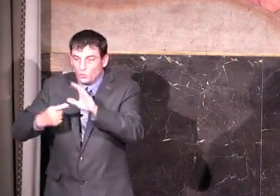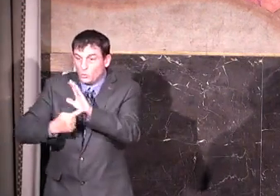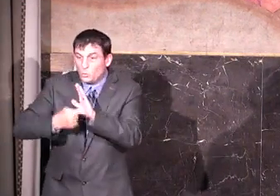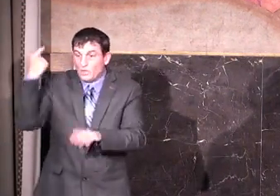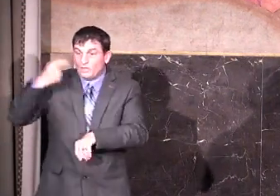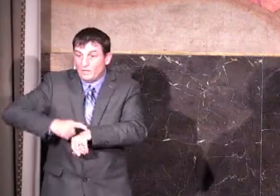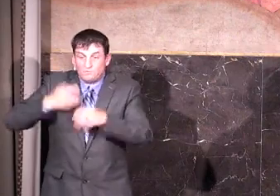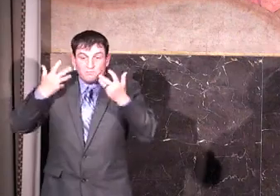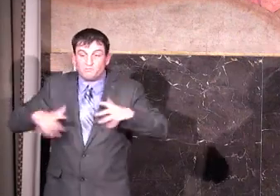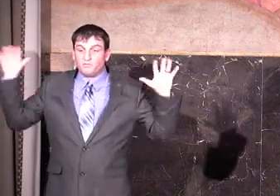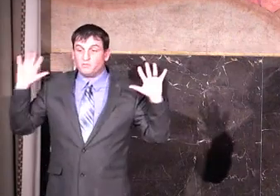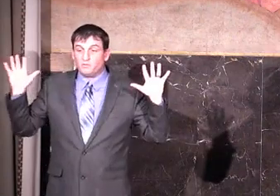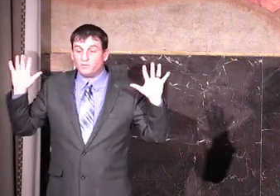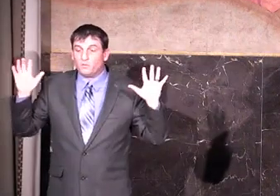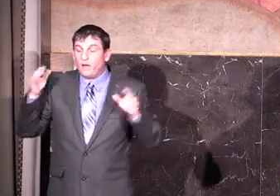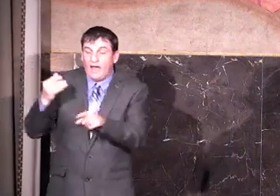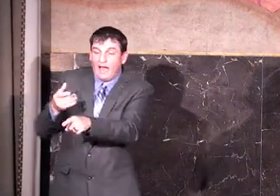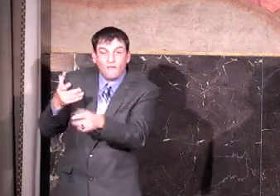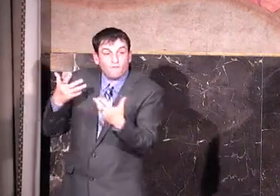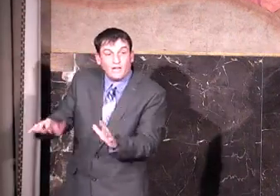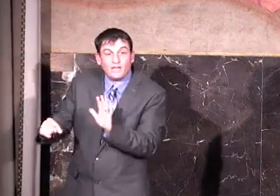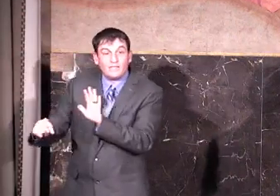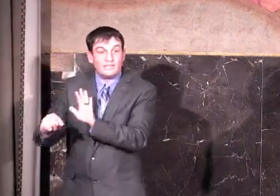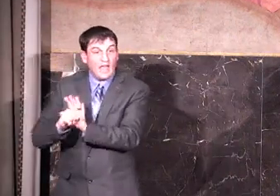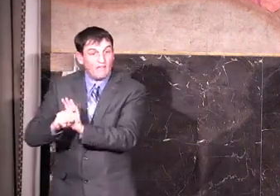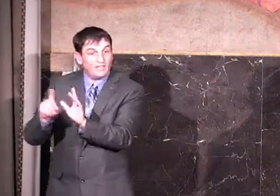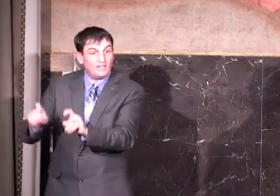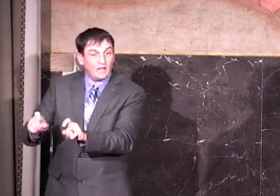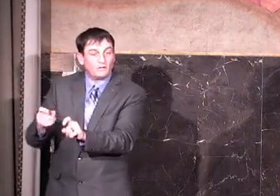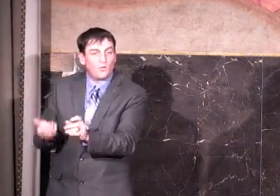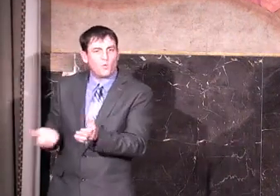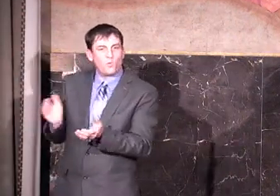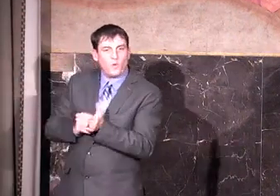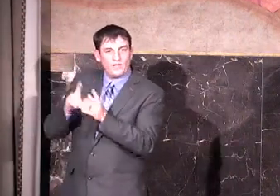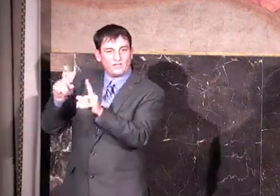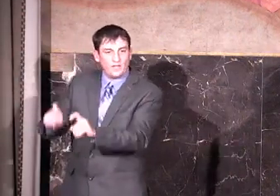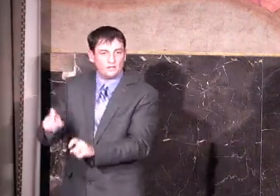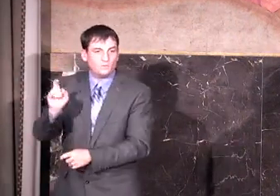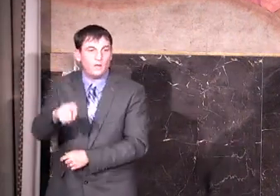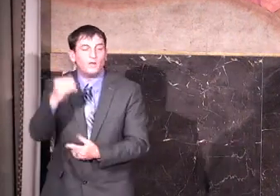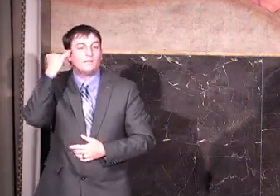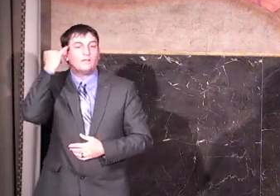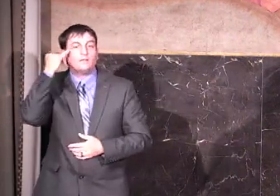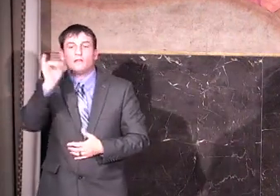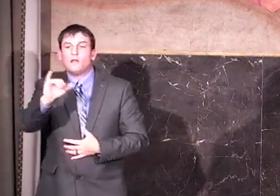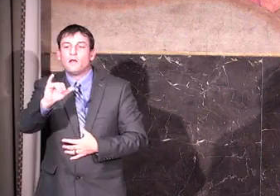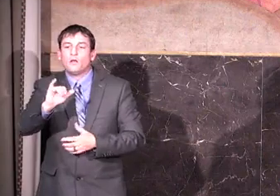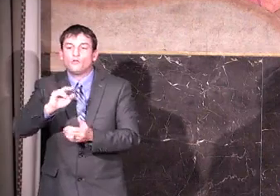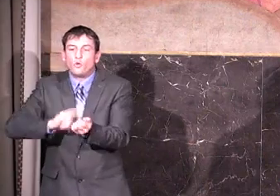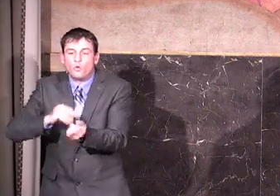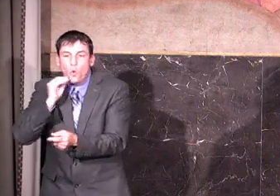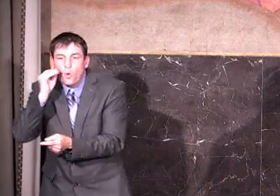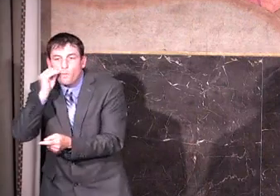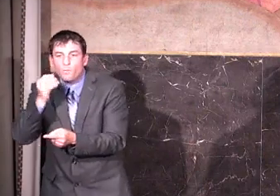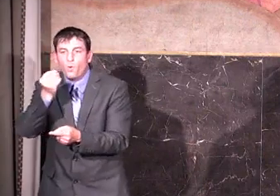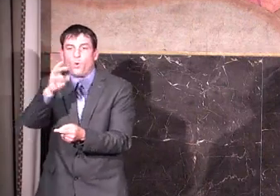and retest negative individuals, even if we had a setting, a nursing home setting or an